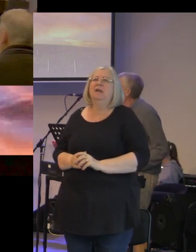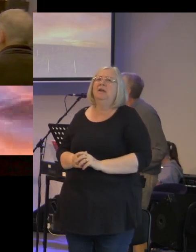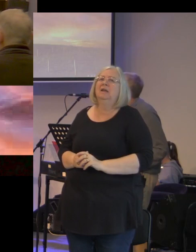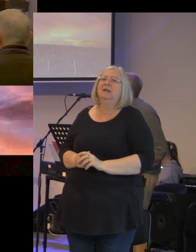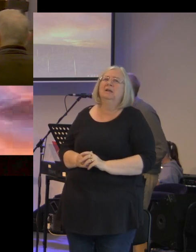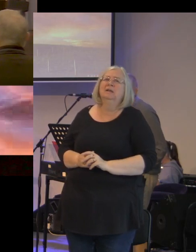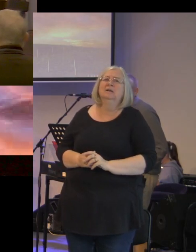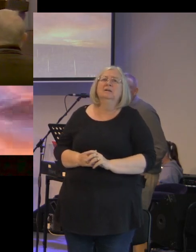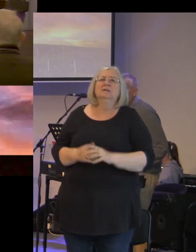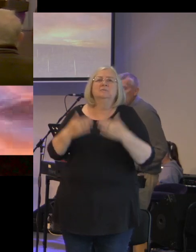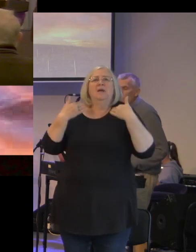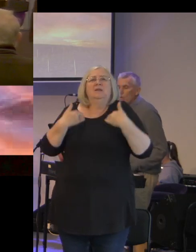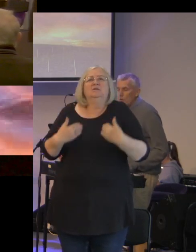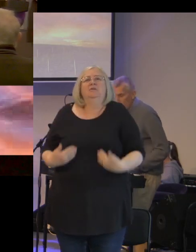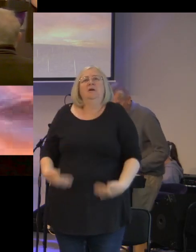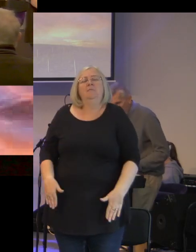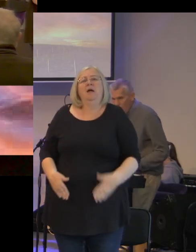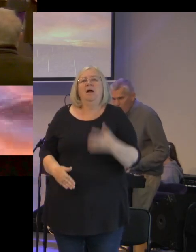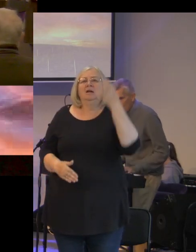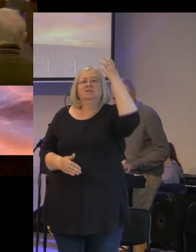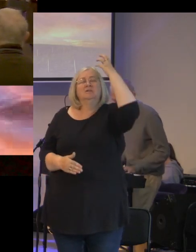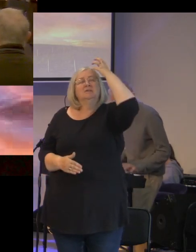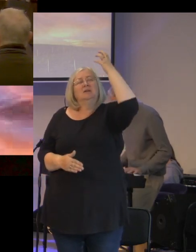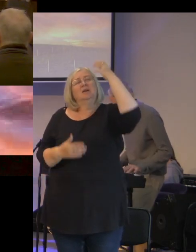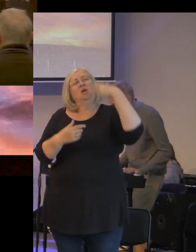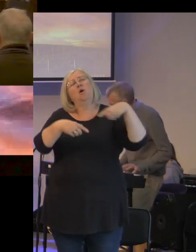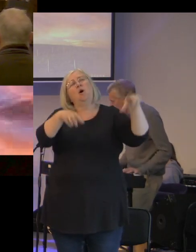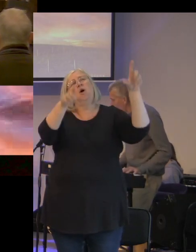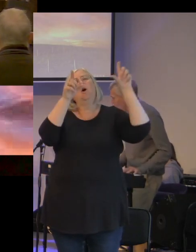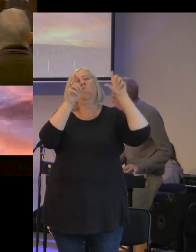sanctuary, splendor and majesty,